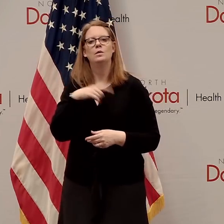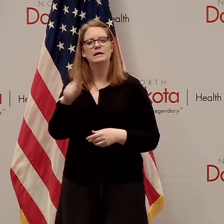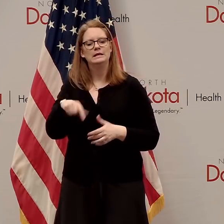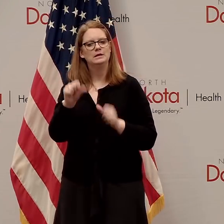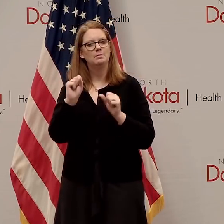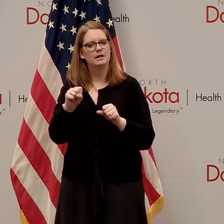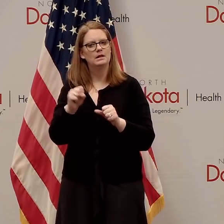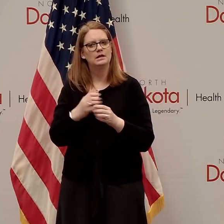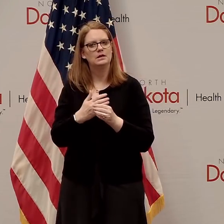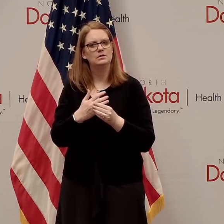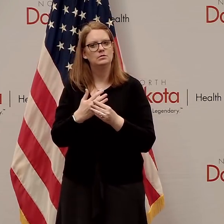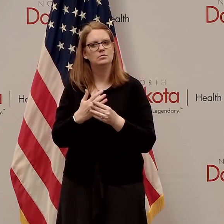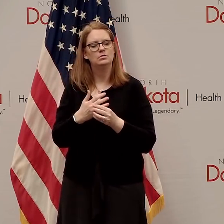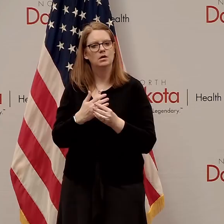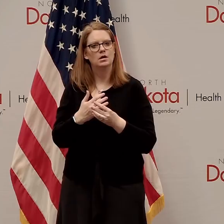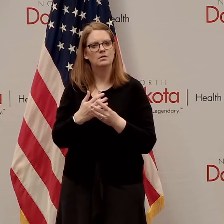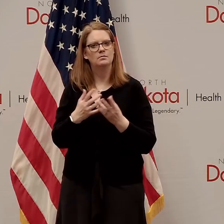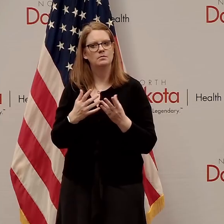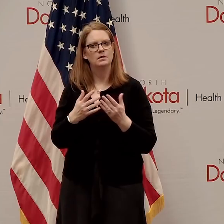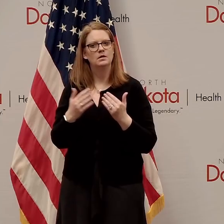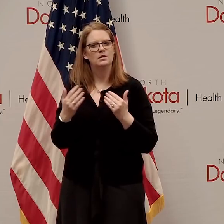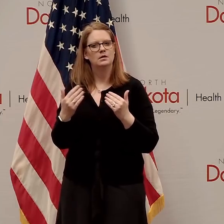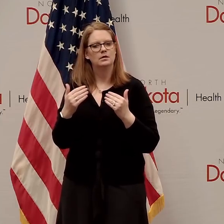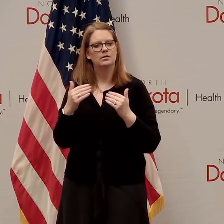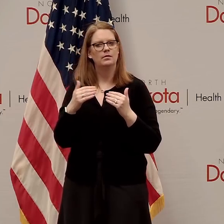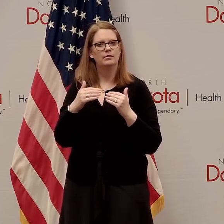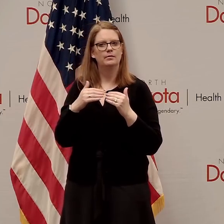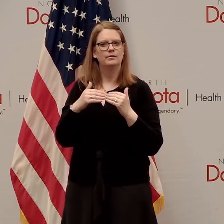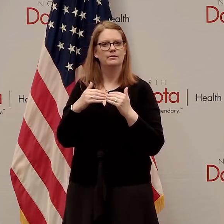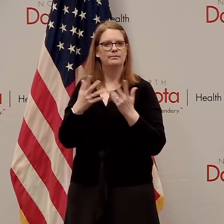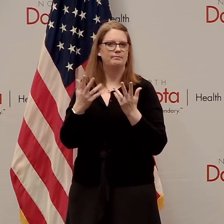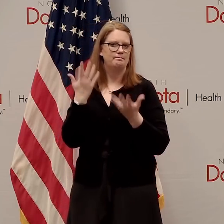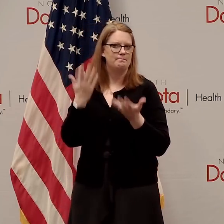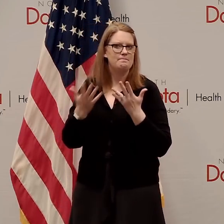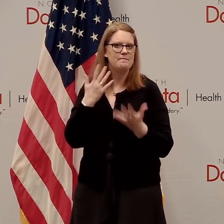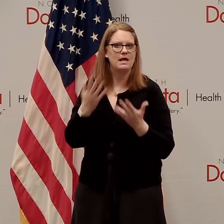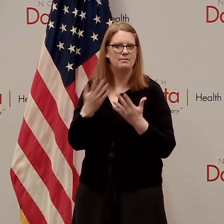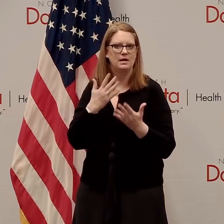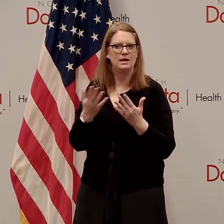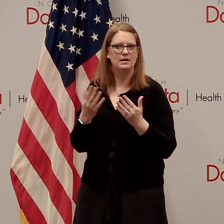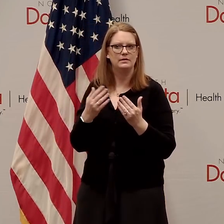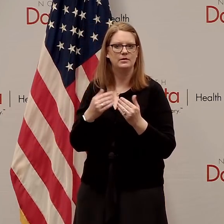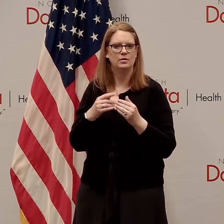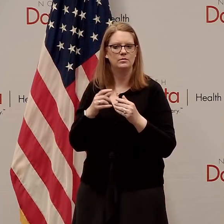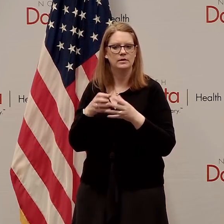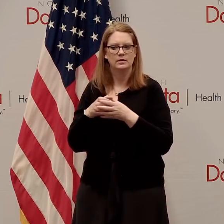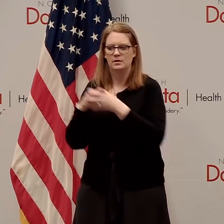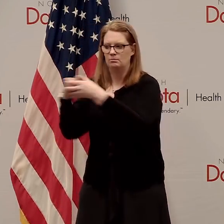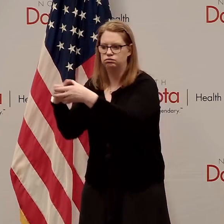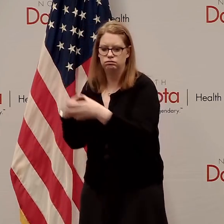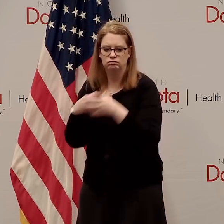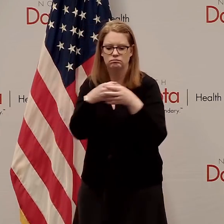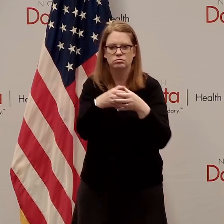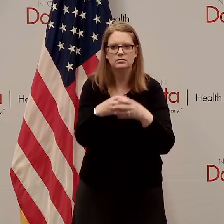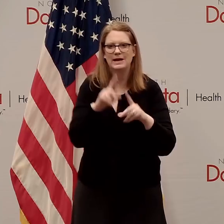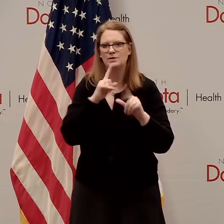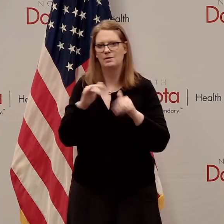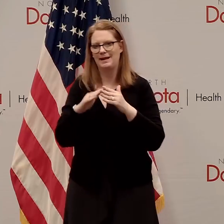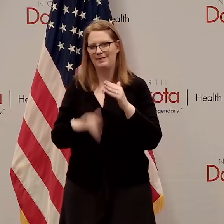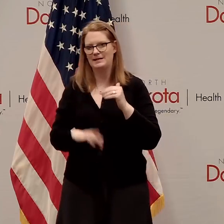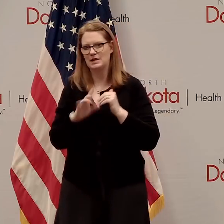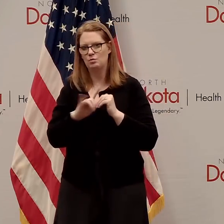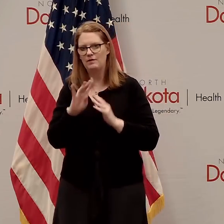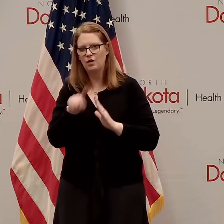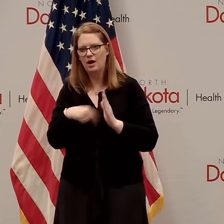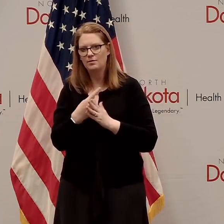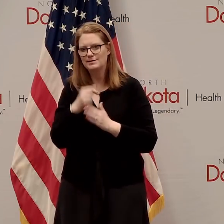perhaps do more than one a day, and we might have to be able to respond in less than 24 hours versus in 48